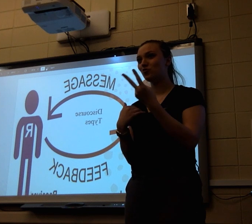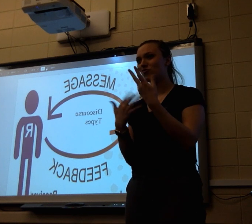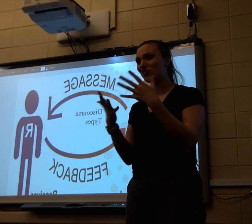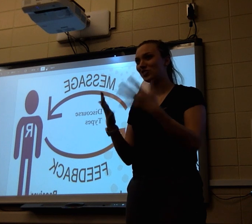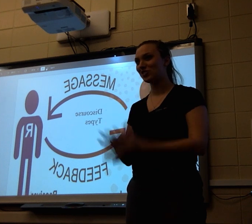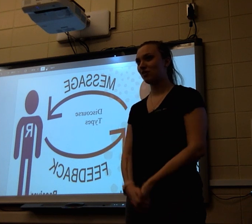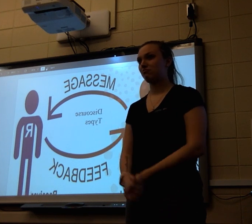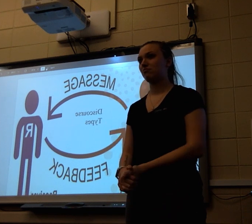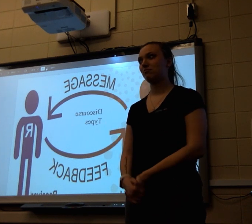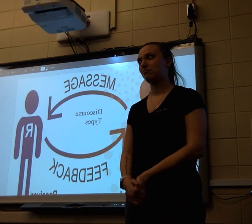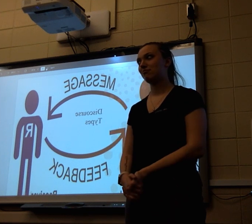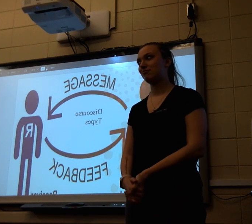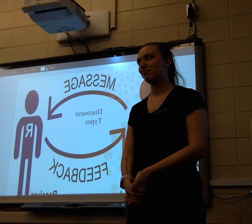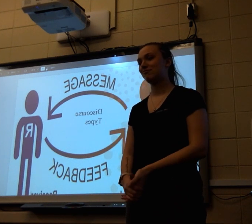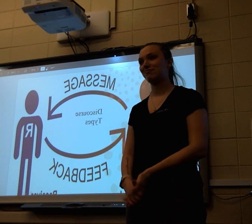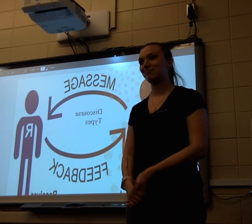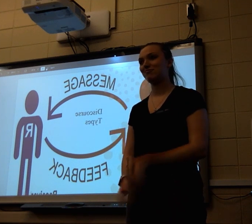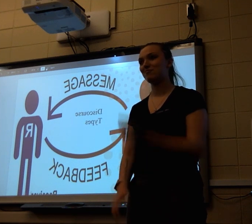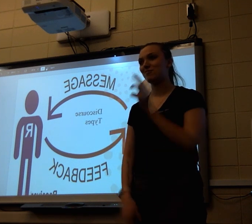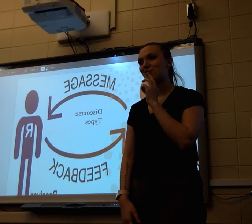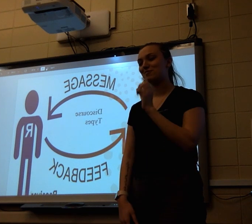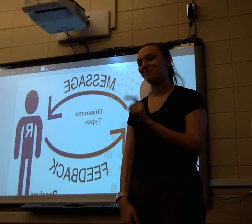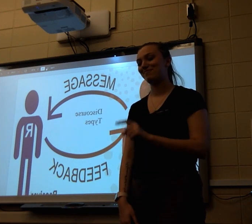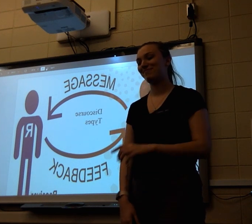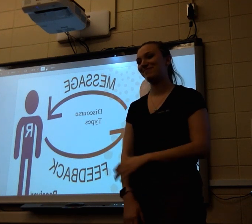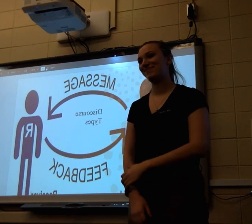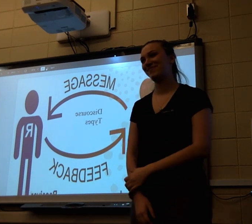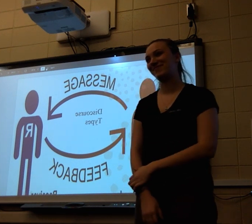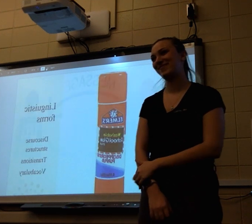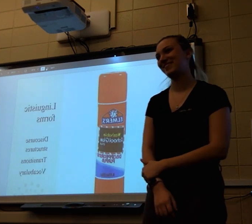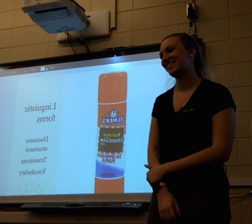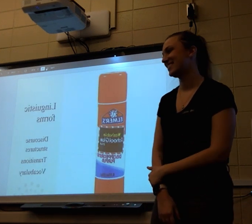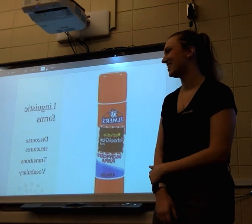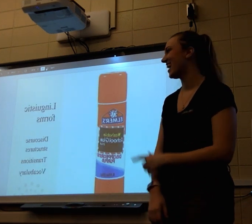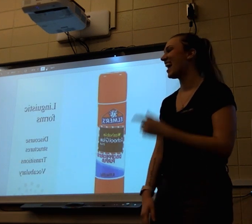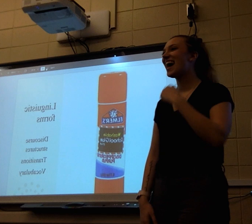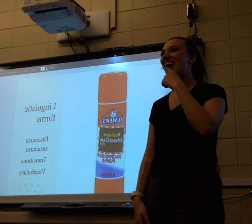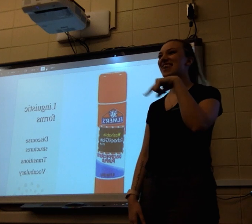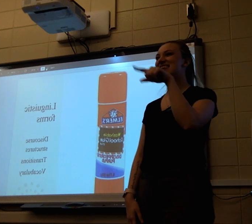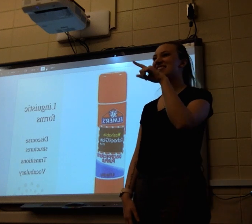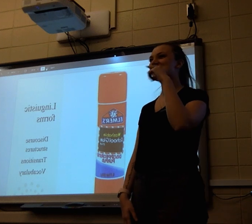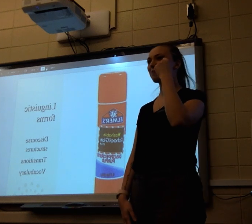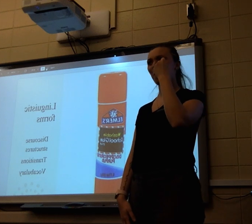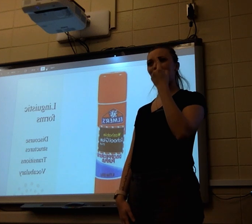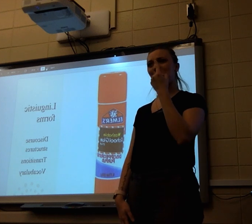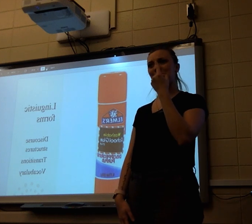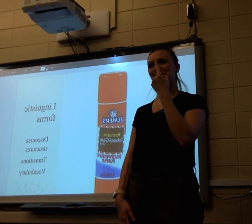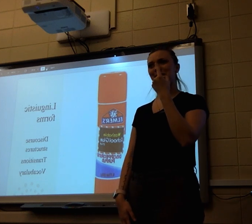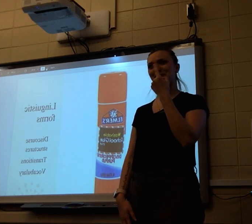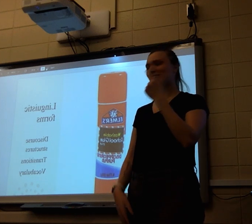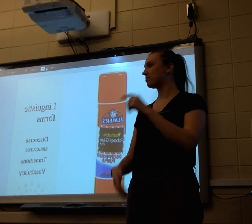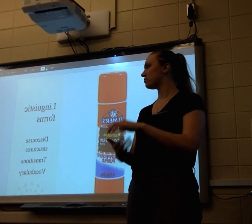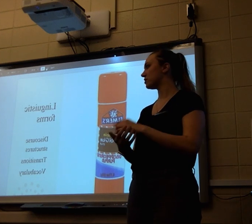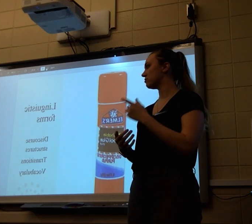today. It's a good day though. All right. So I think you get the point of. I went the wrong